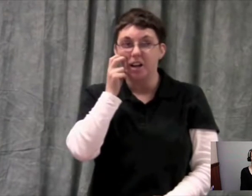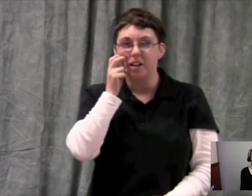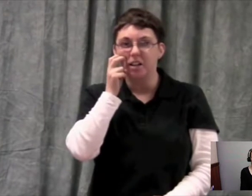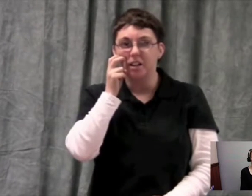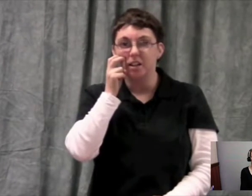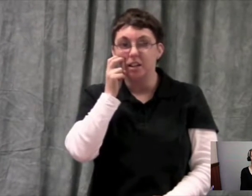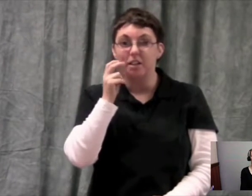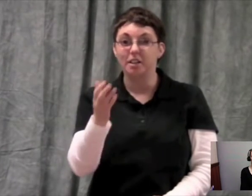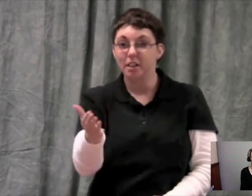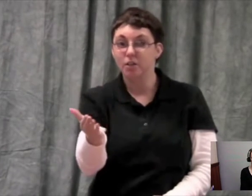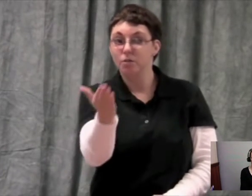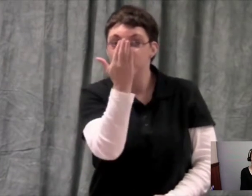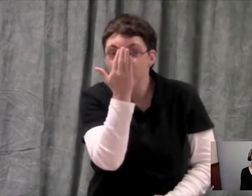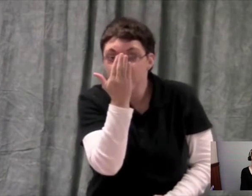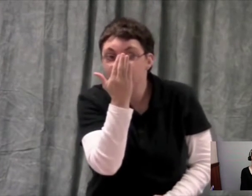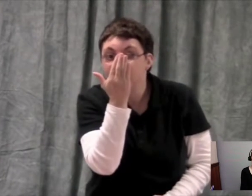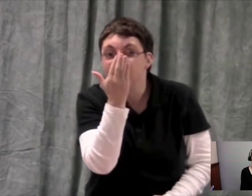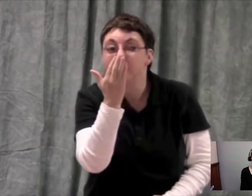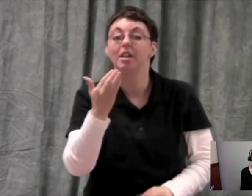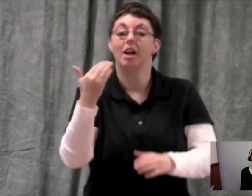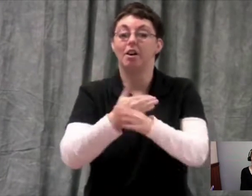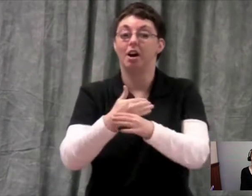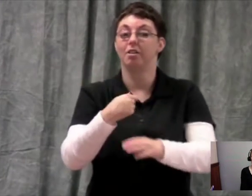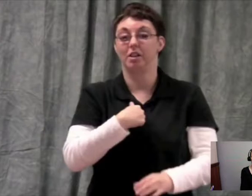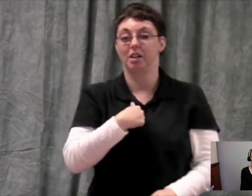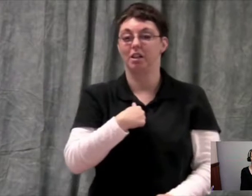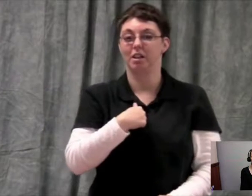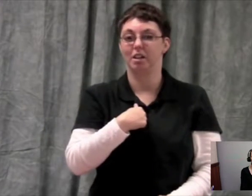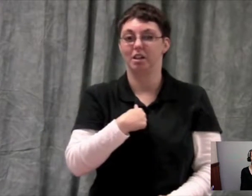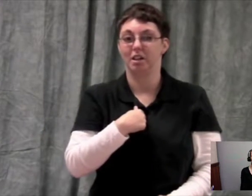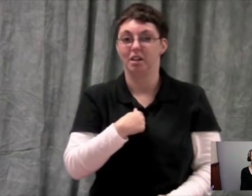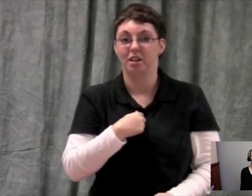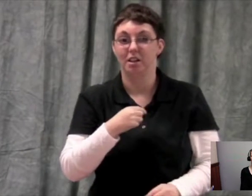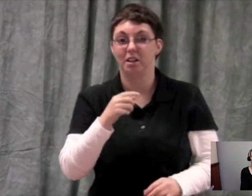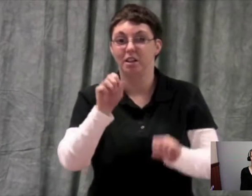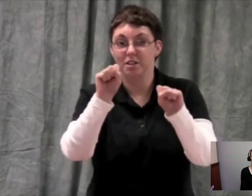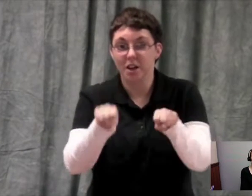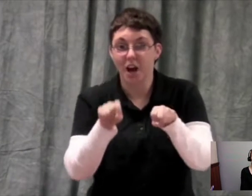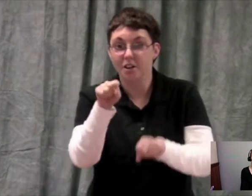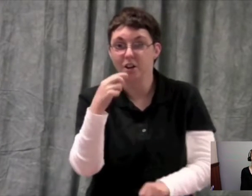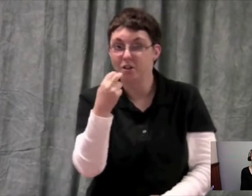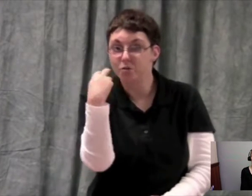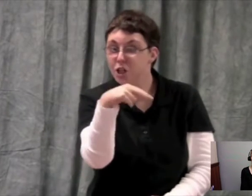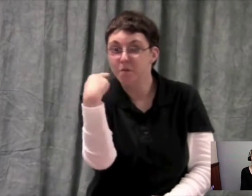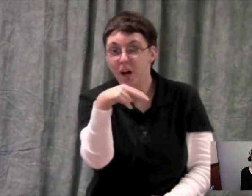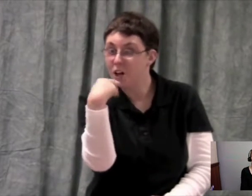no, I am deafblind. I cannot read your lips. And they tend to get real close and they ask me the same thing, can you read my